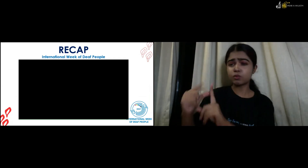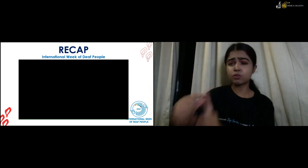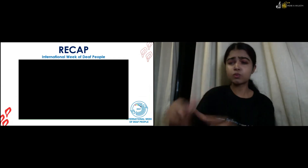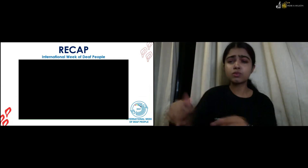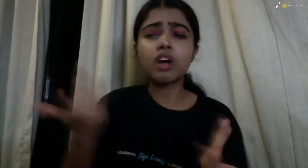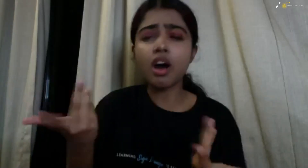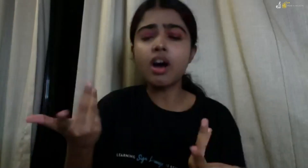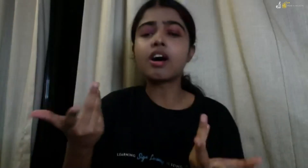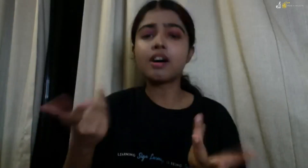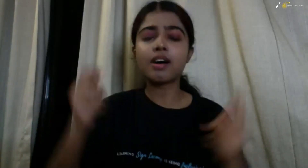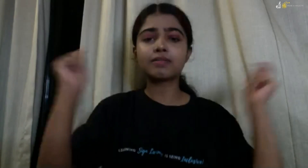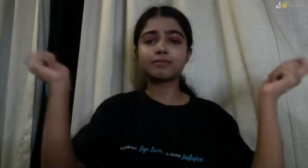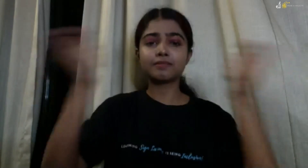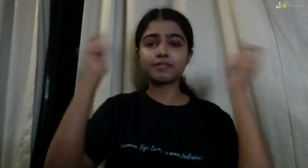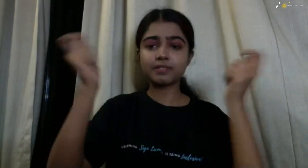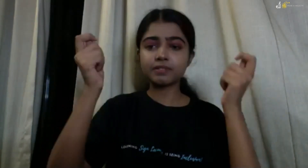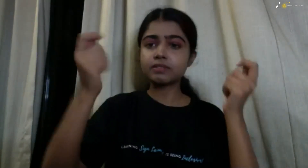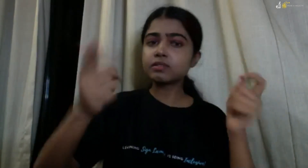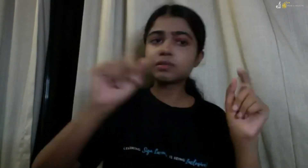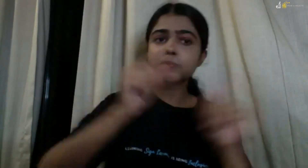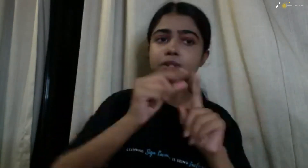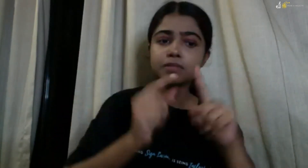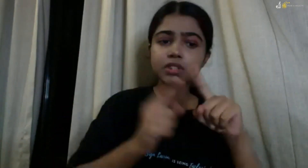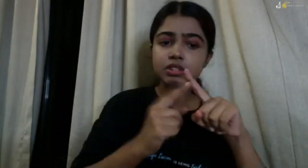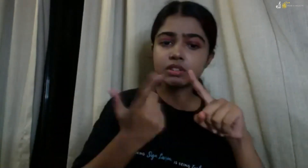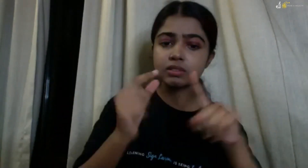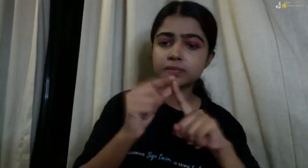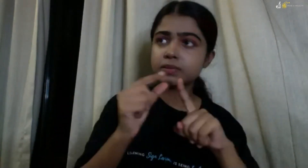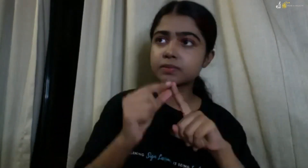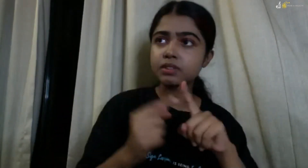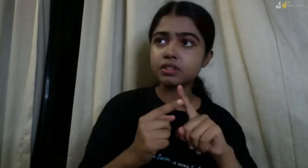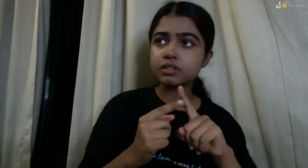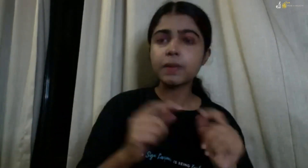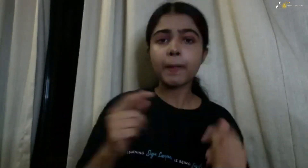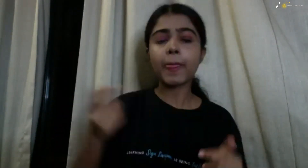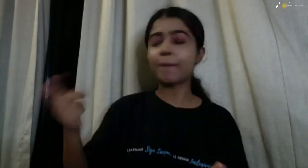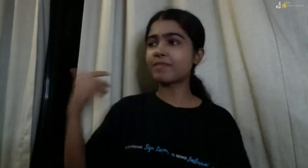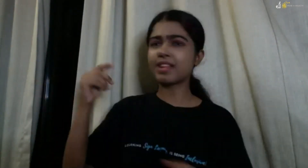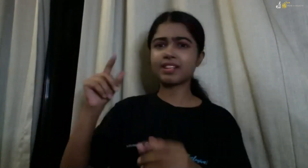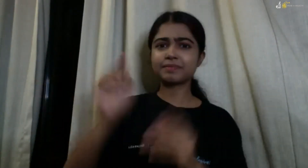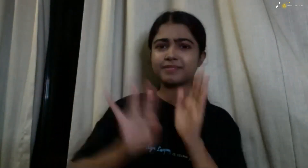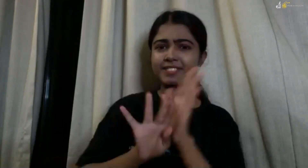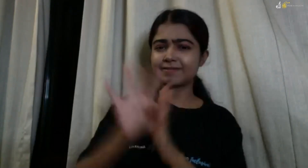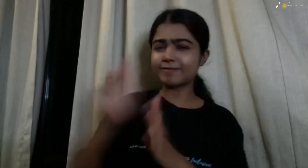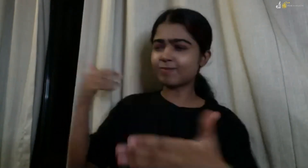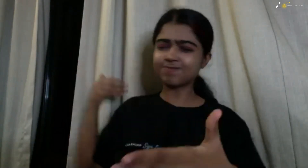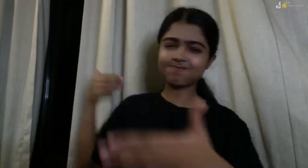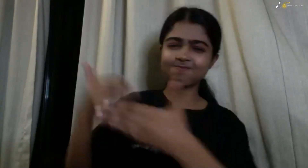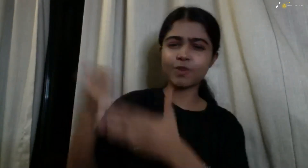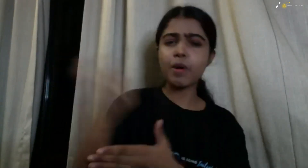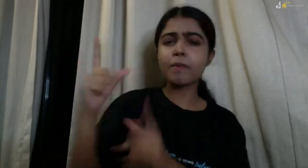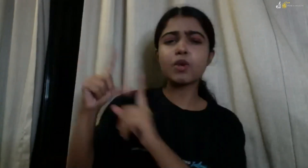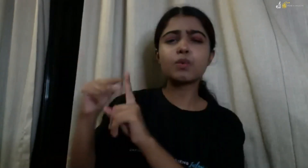So here a Milan team has been doing a work from past 1 month. Can we have a PPT, please?